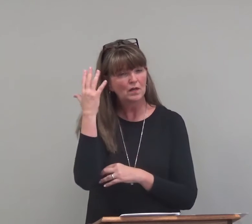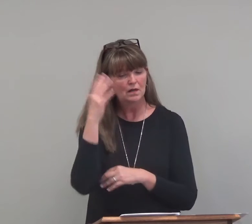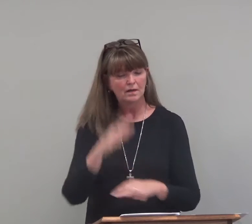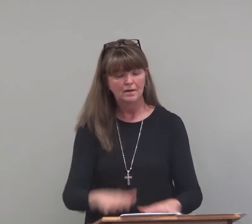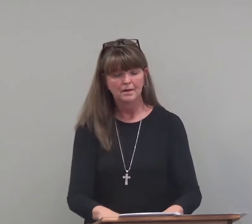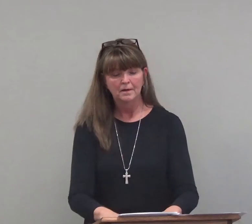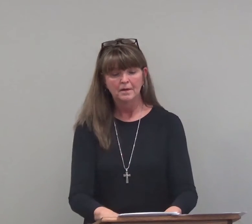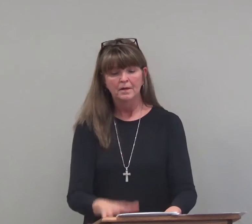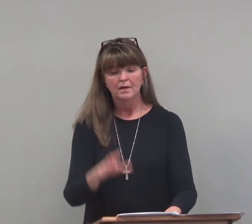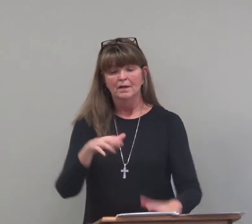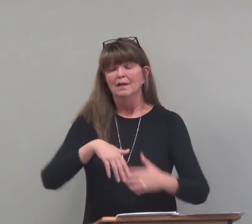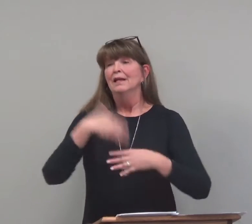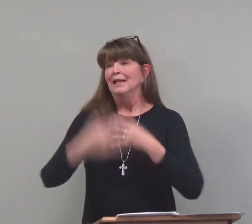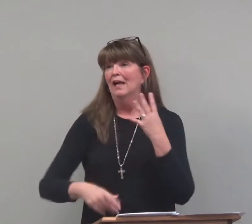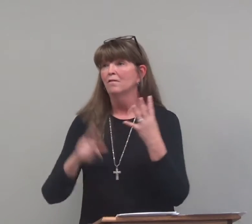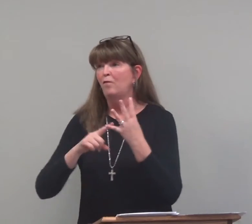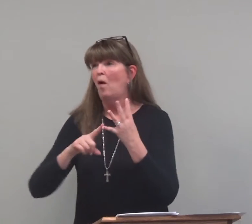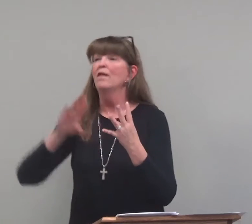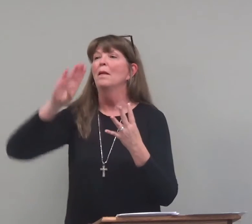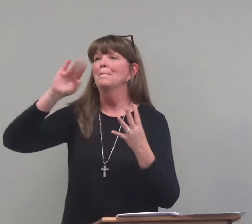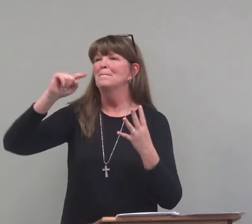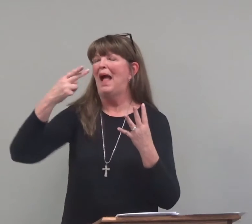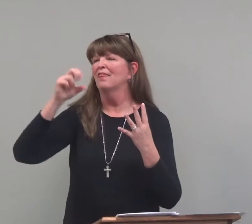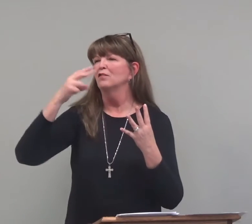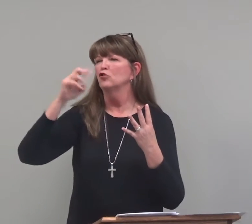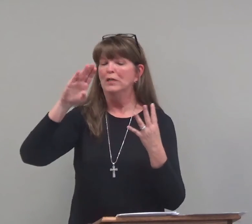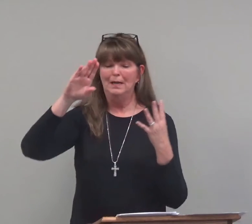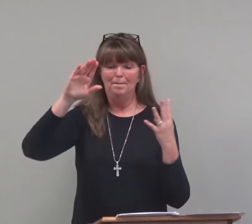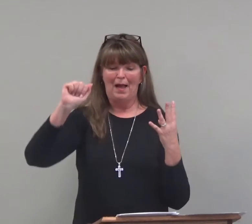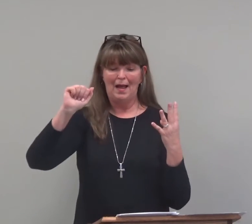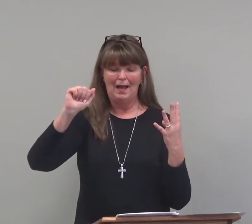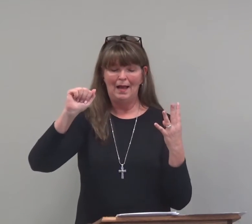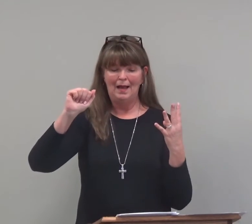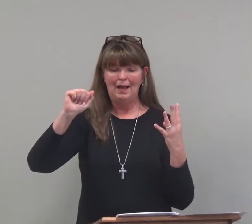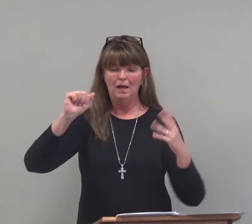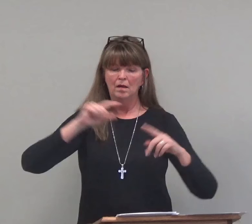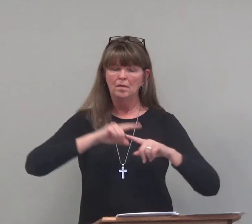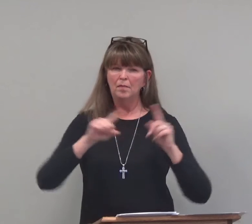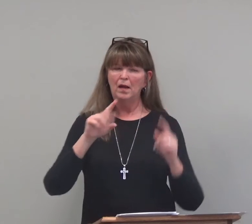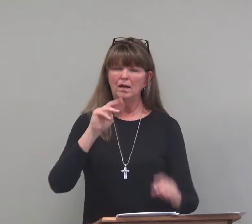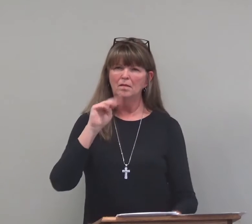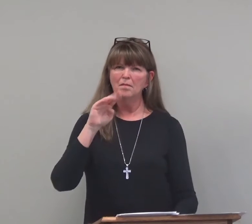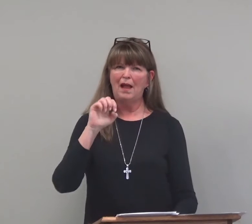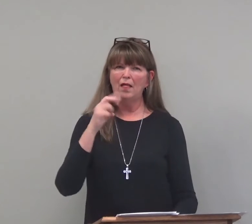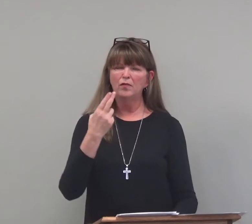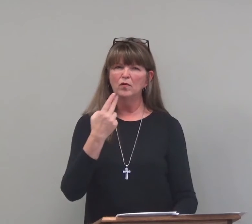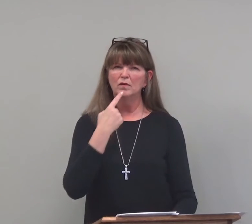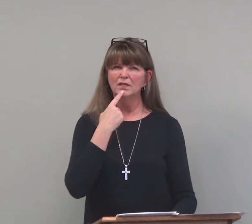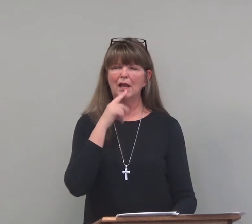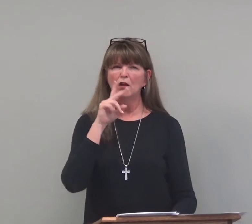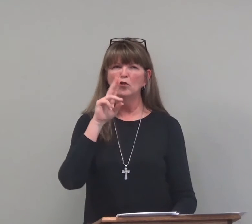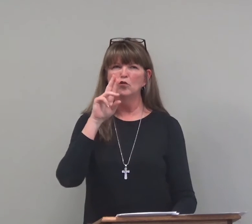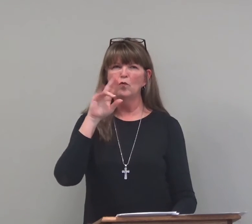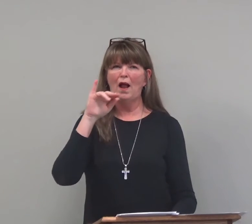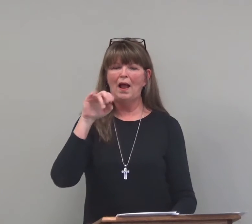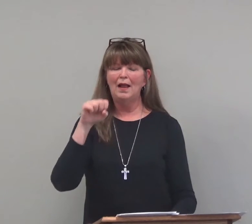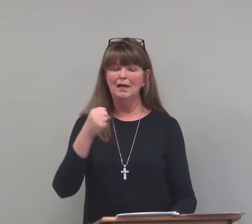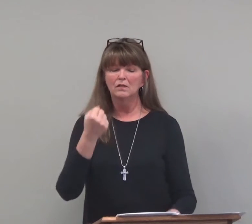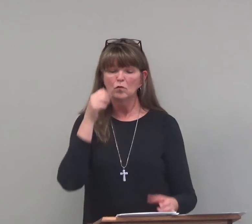You know, Rahab is in Jesus' family tree, right? Then the last woman that's significant, it was Bathsheba, the